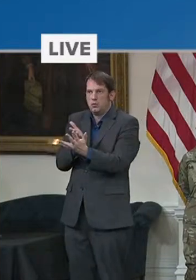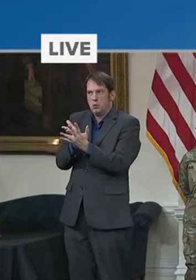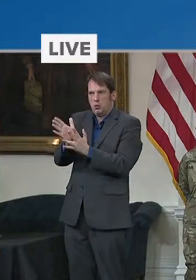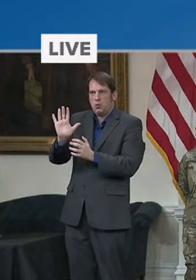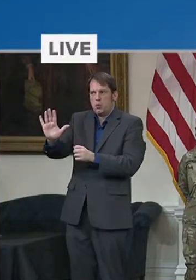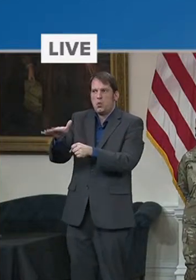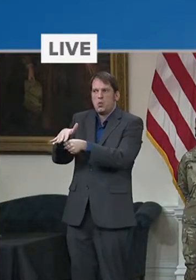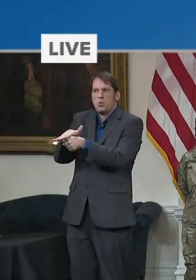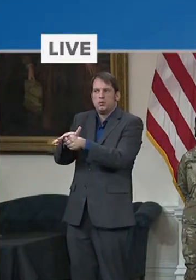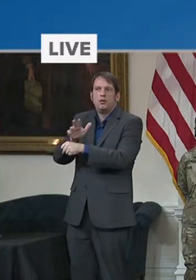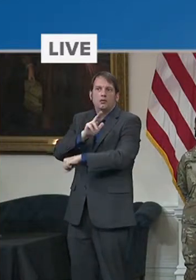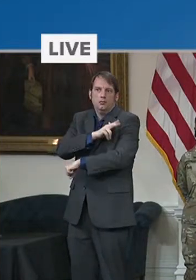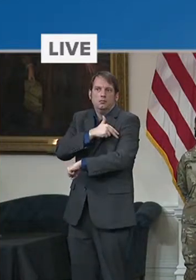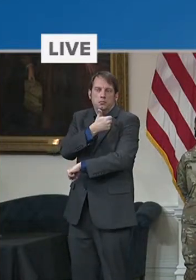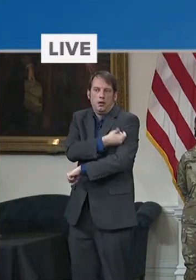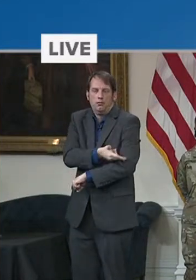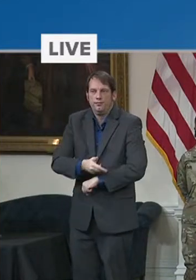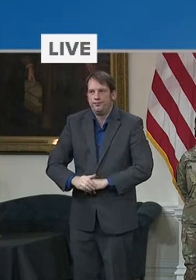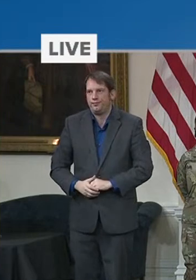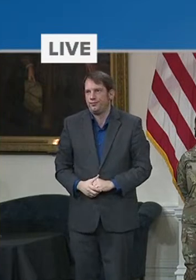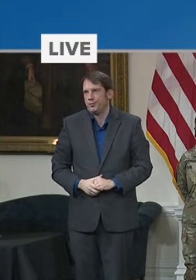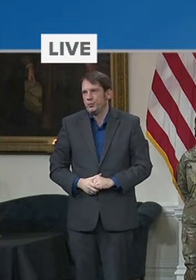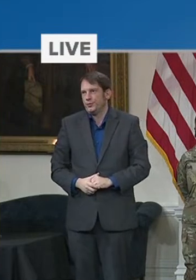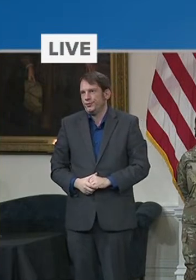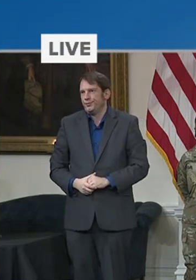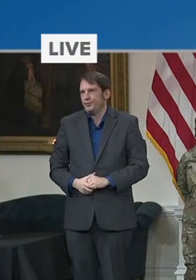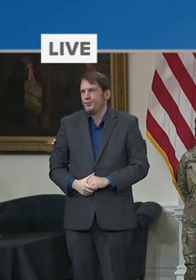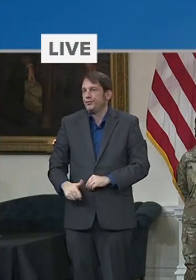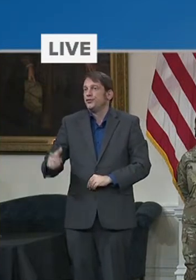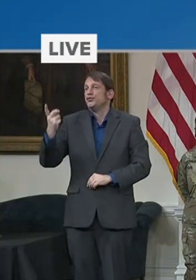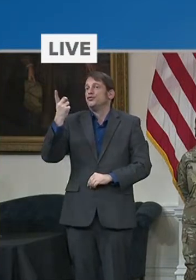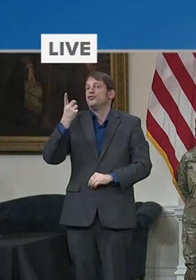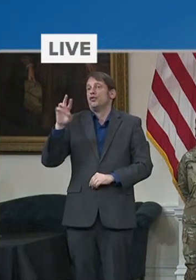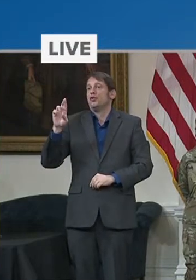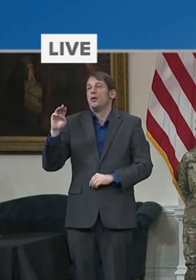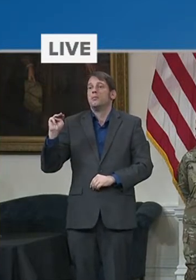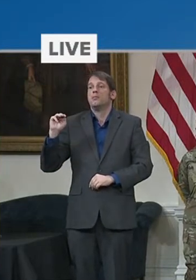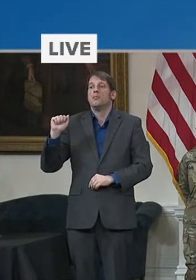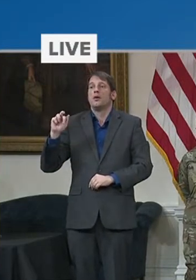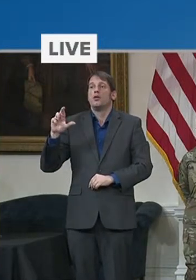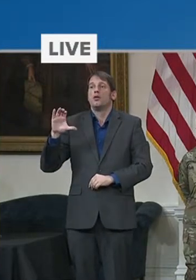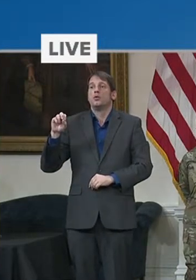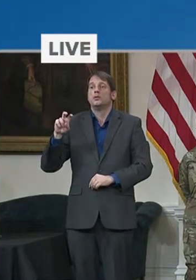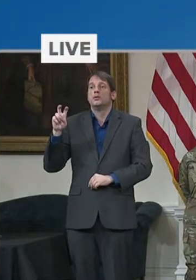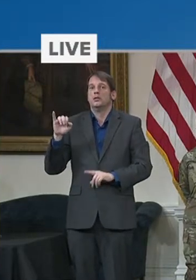providers. Dr. Marcosi will provide more details about that in just a few minutes.